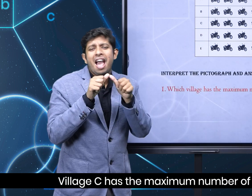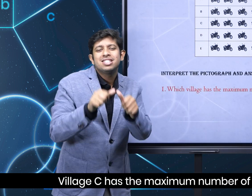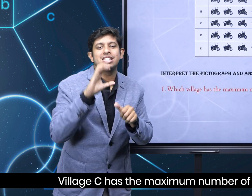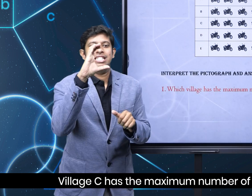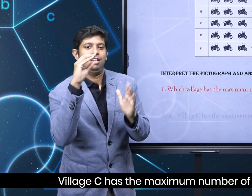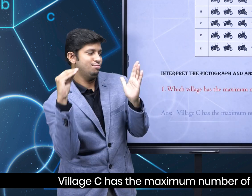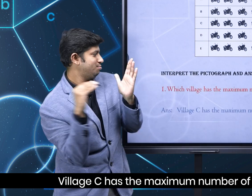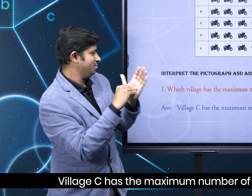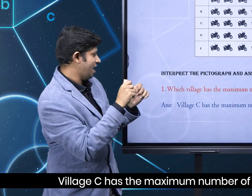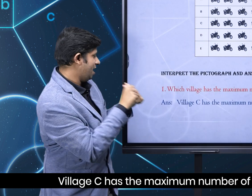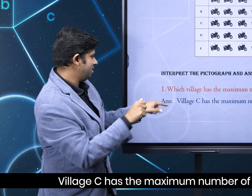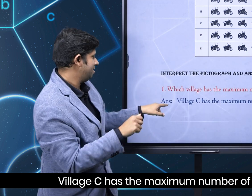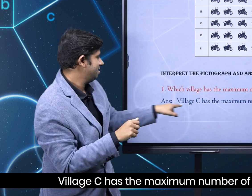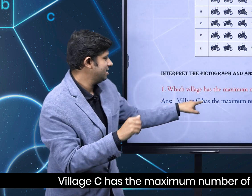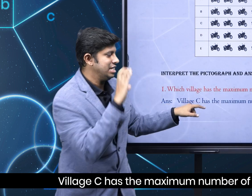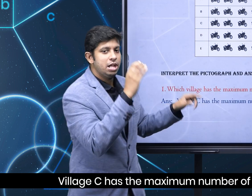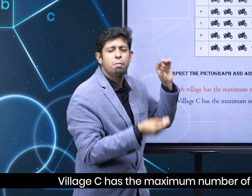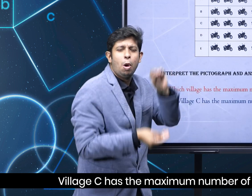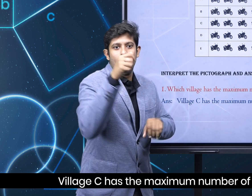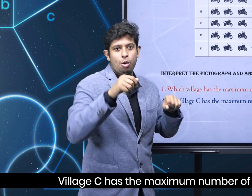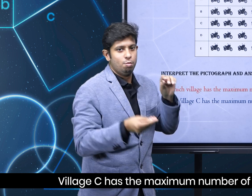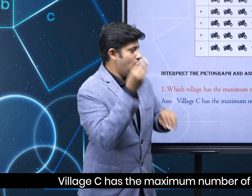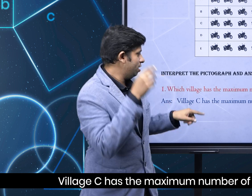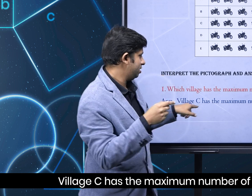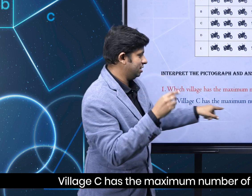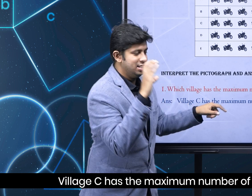Village C has the maximum number of motorcycles equal to 8.